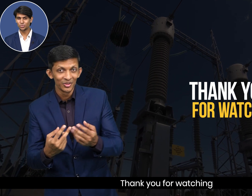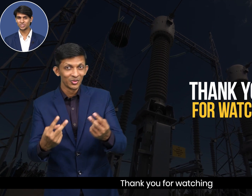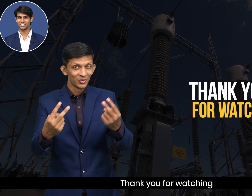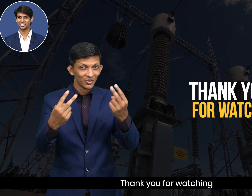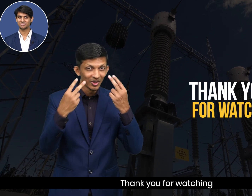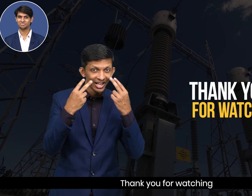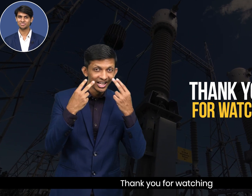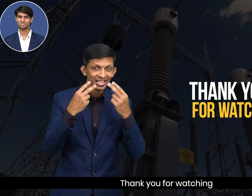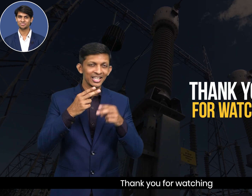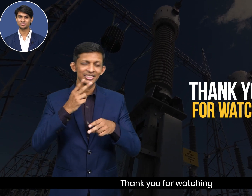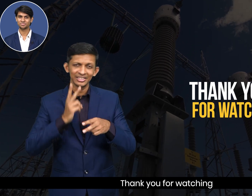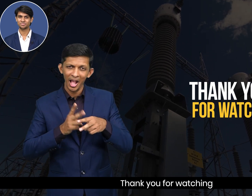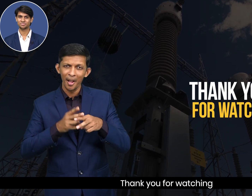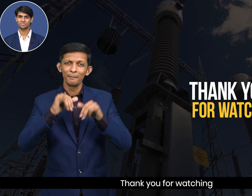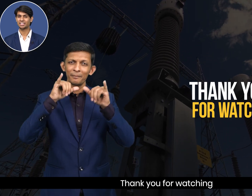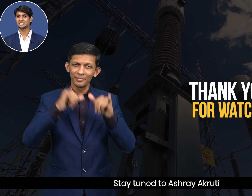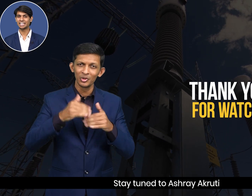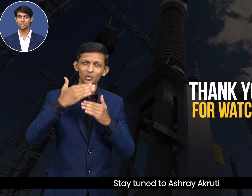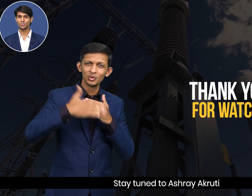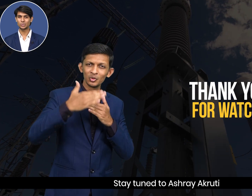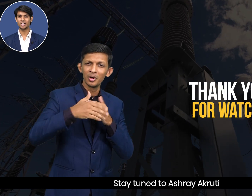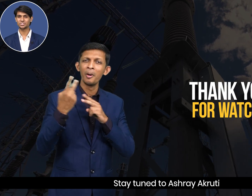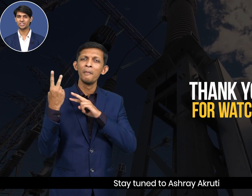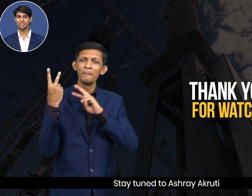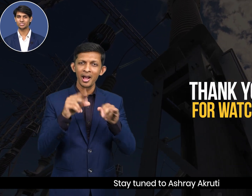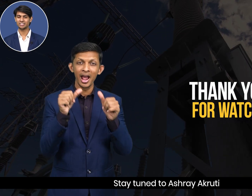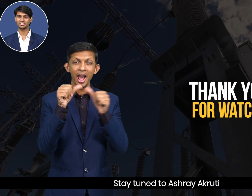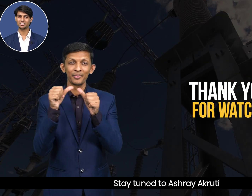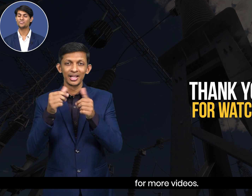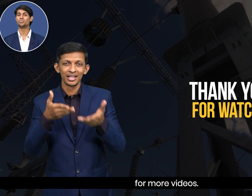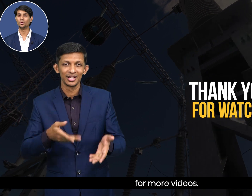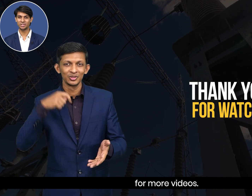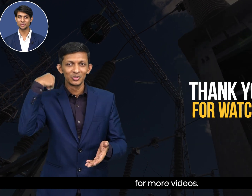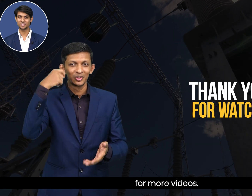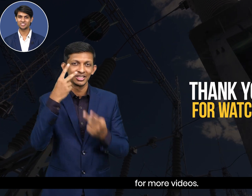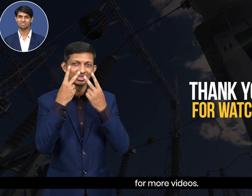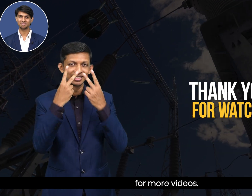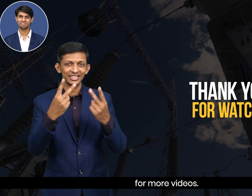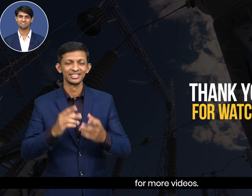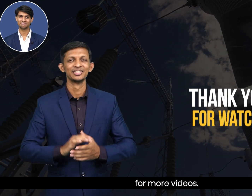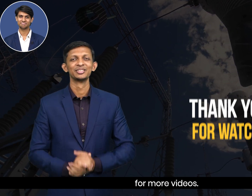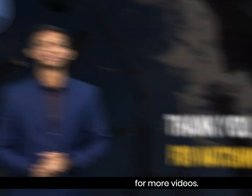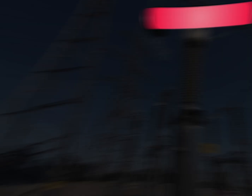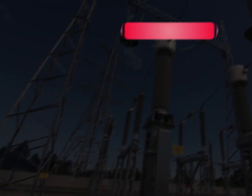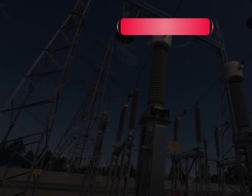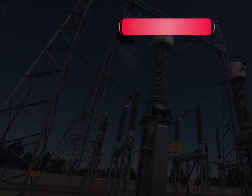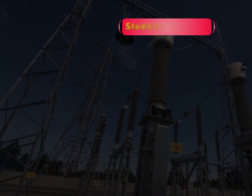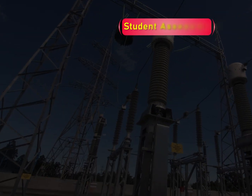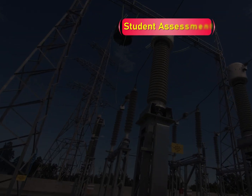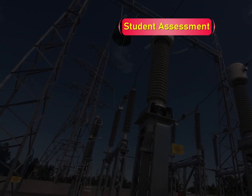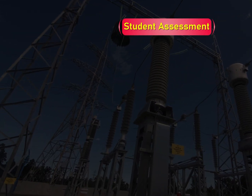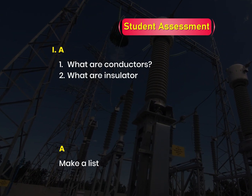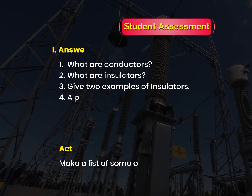Thank you for watching. Stay tuned to Ashray Akruti for more videos.